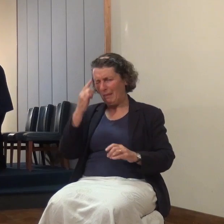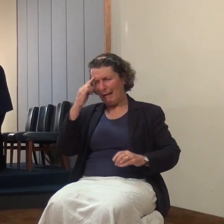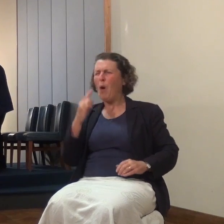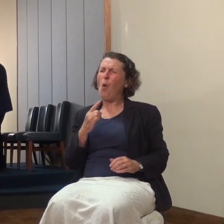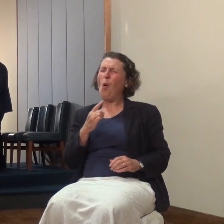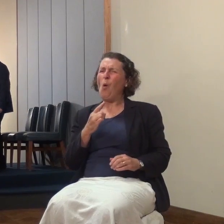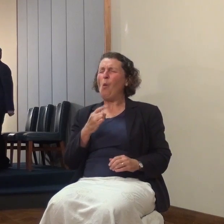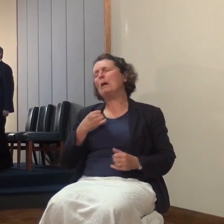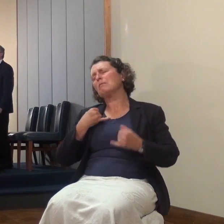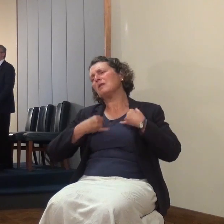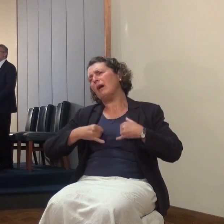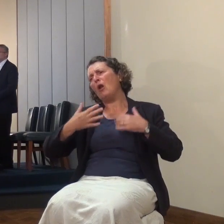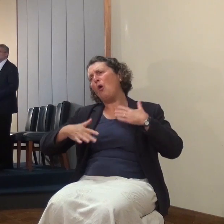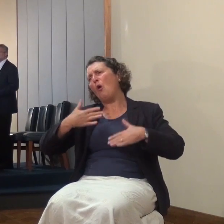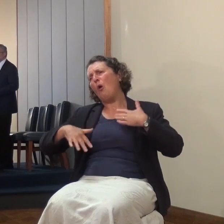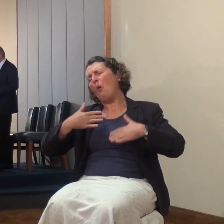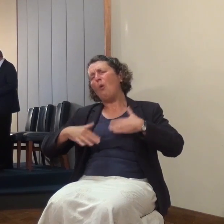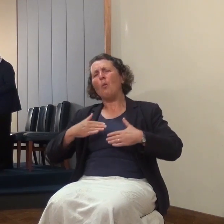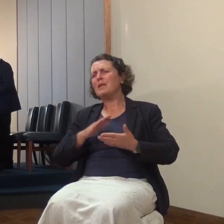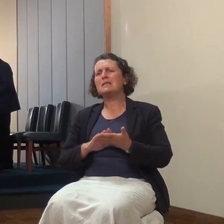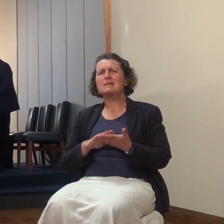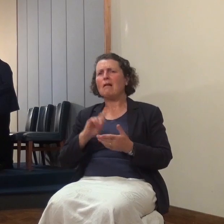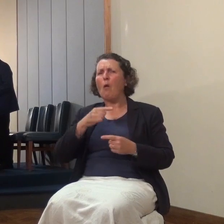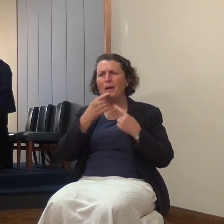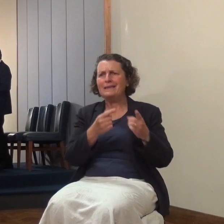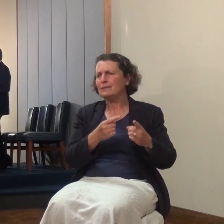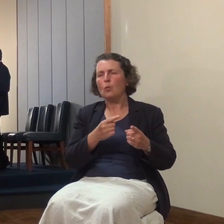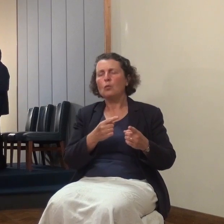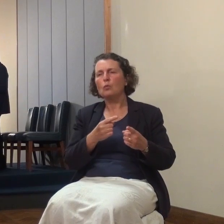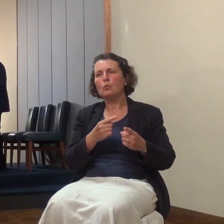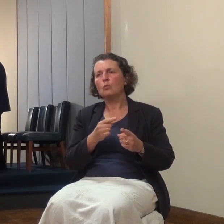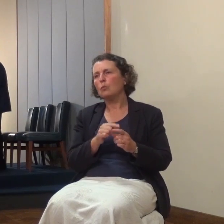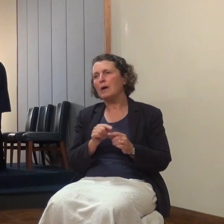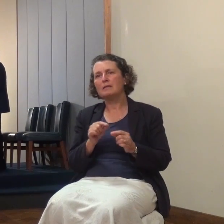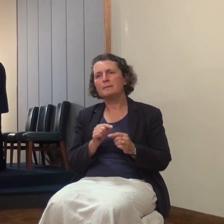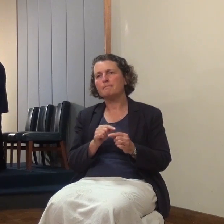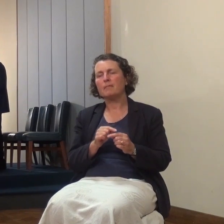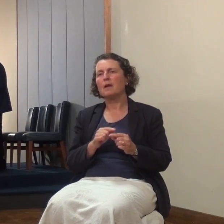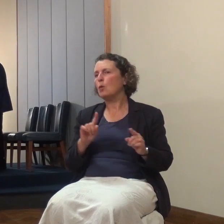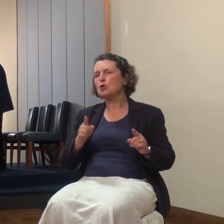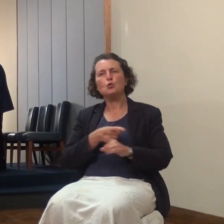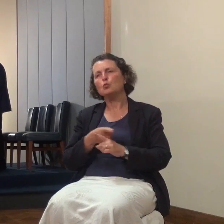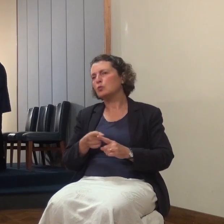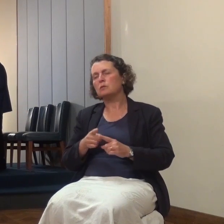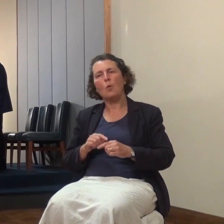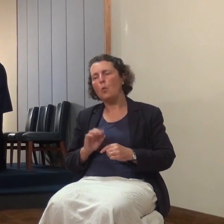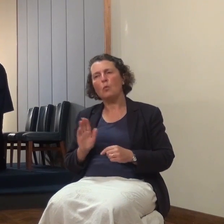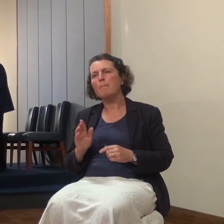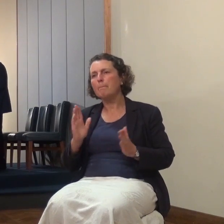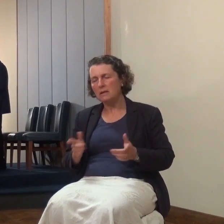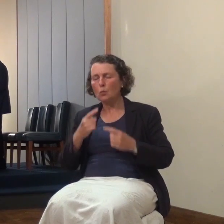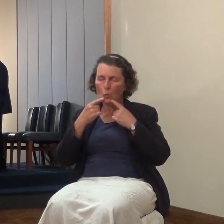serviceable, even under the pressure of his affliction. The promise of sufficient grace was right